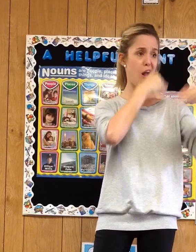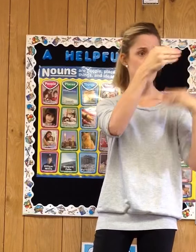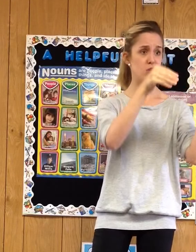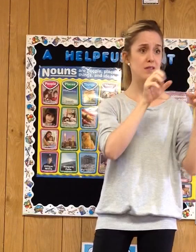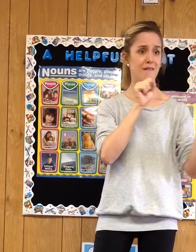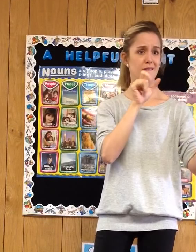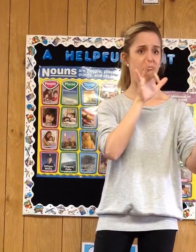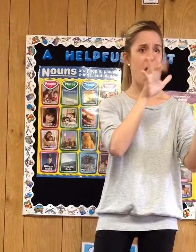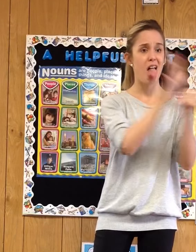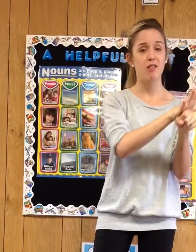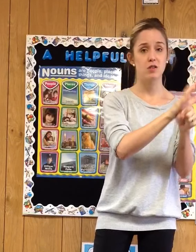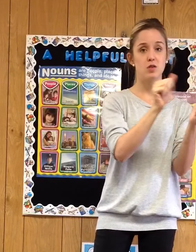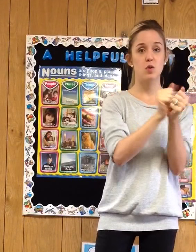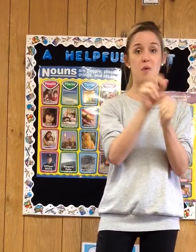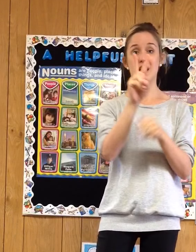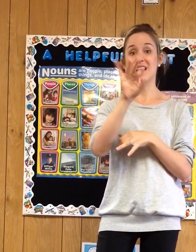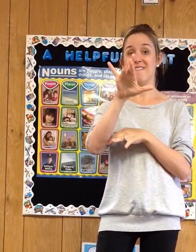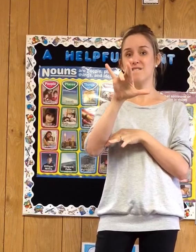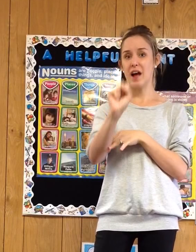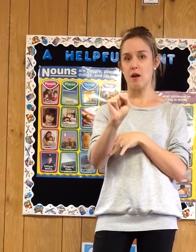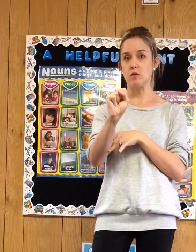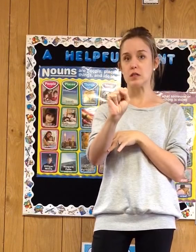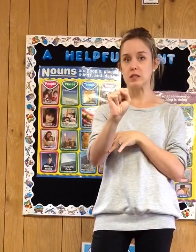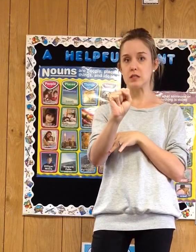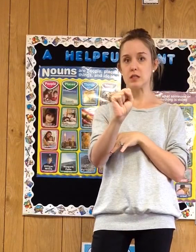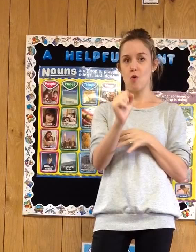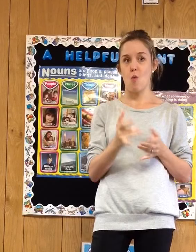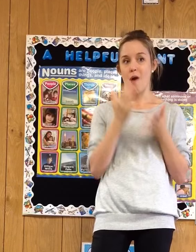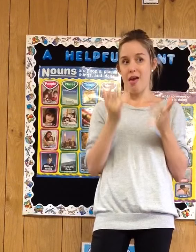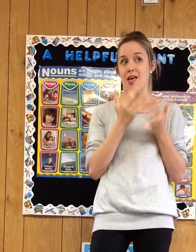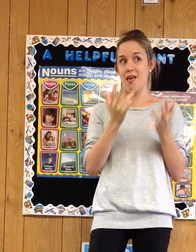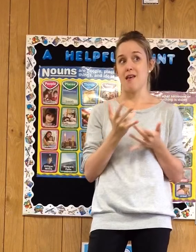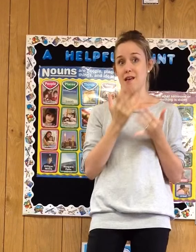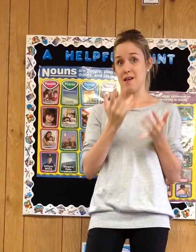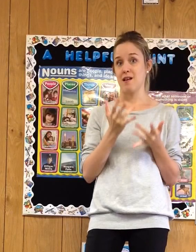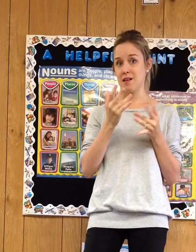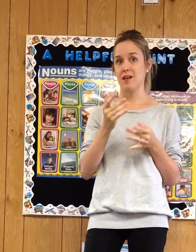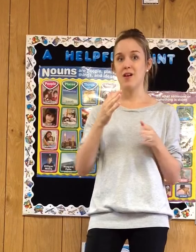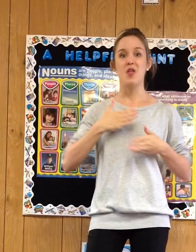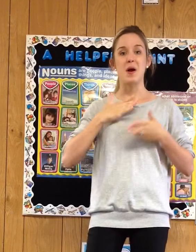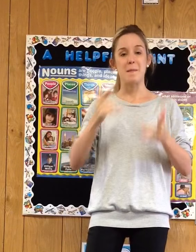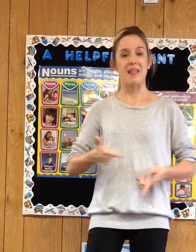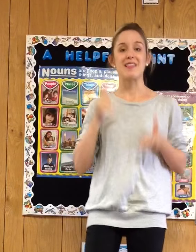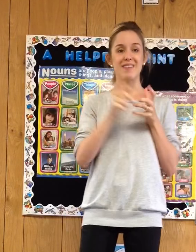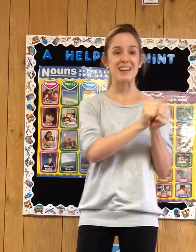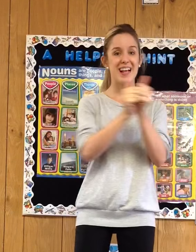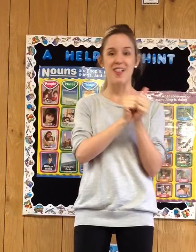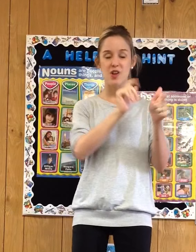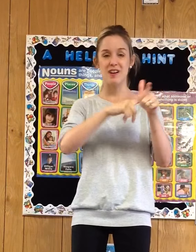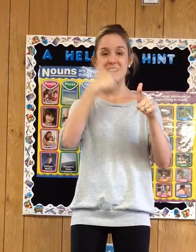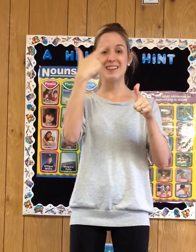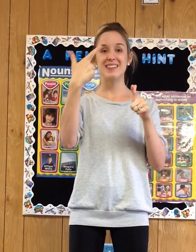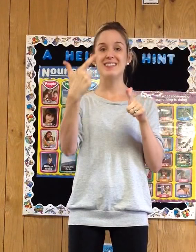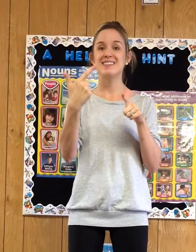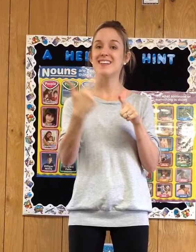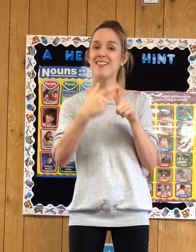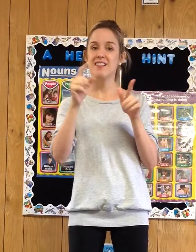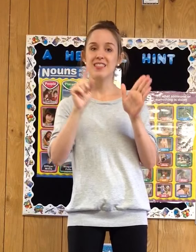with virus sleeper cells. They're just happily living together until a signal happens,